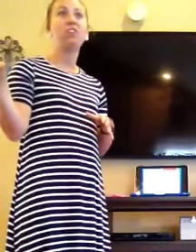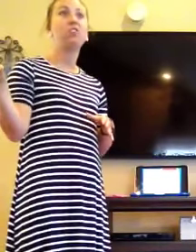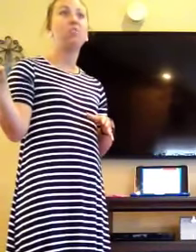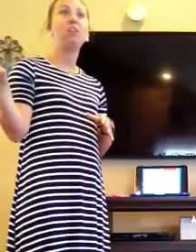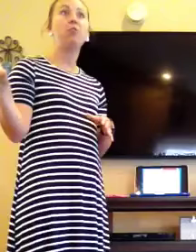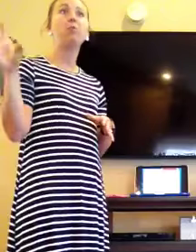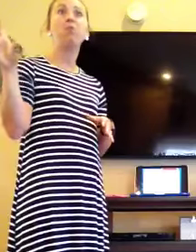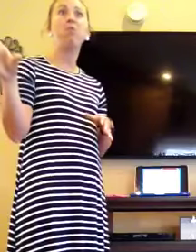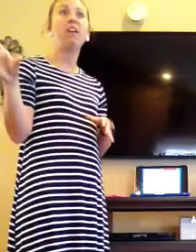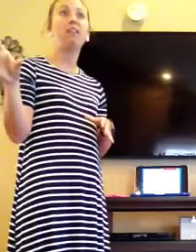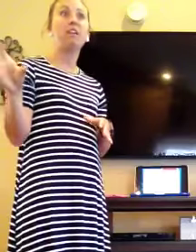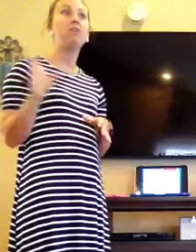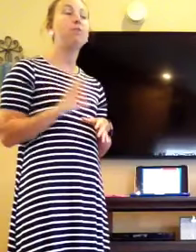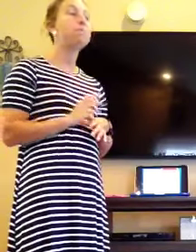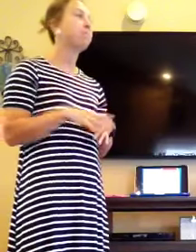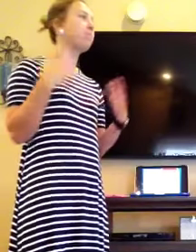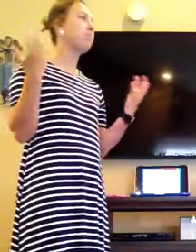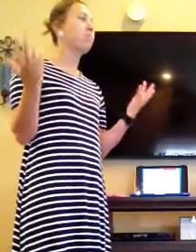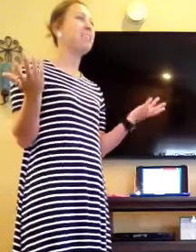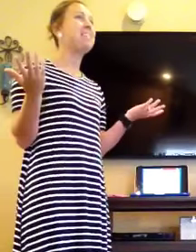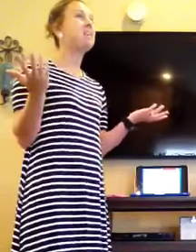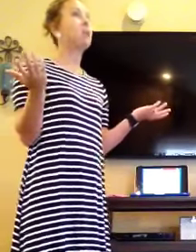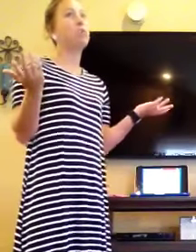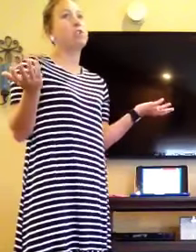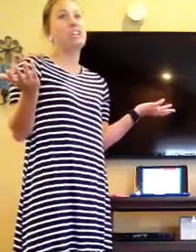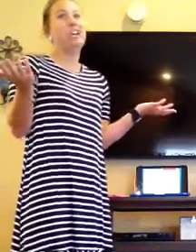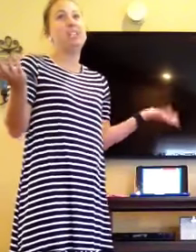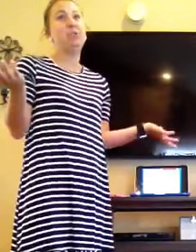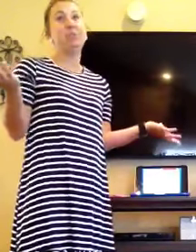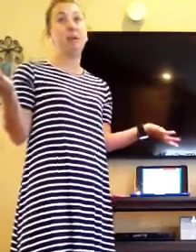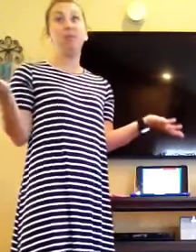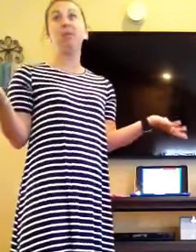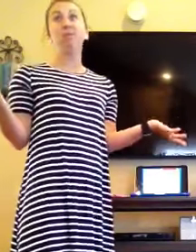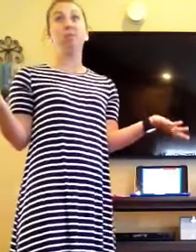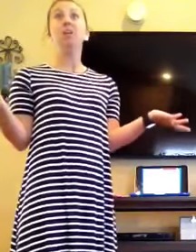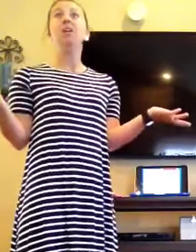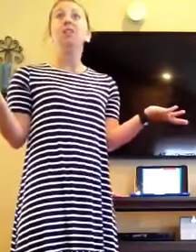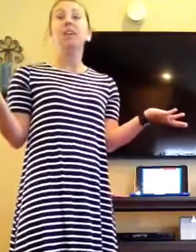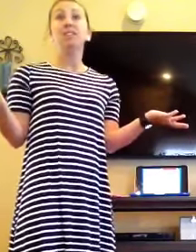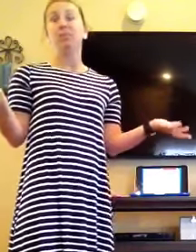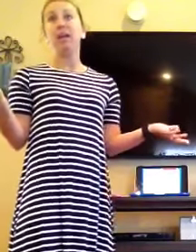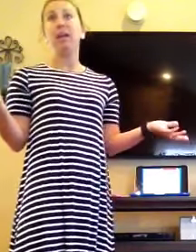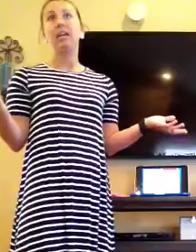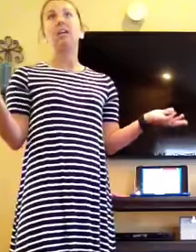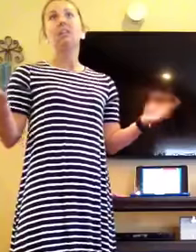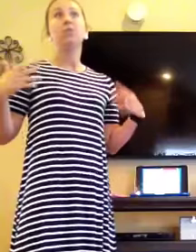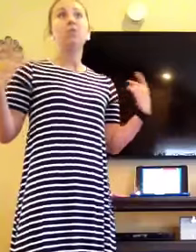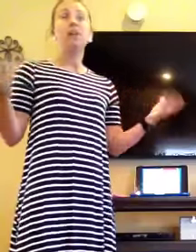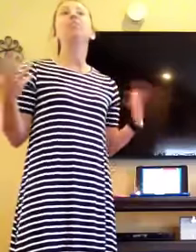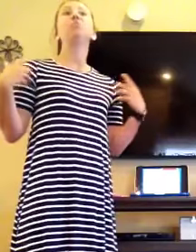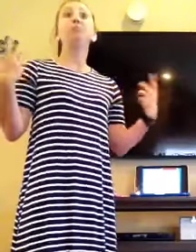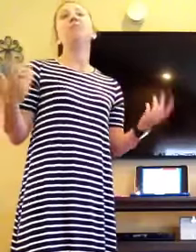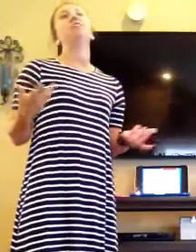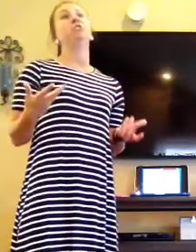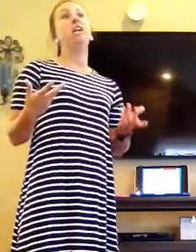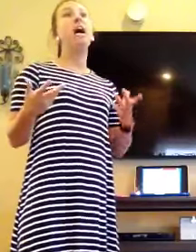could be doing before they leave, then we're just kind of doing the bare minimum lesson planning. So if we have a little bit of extra